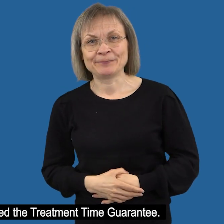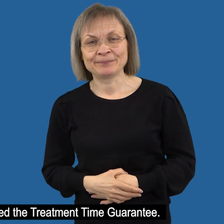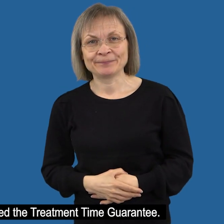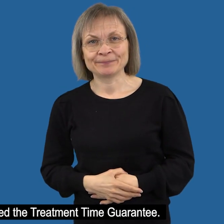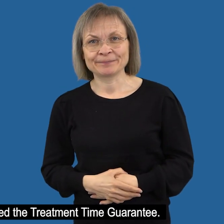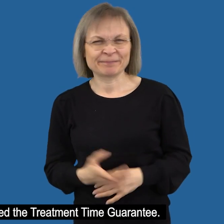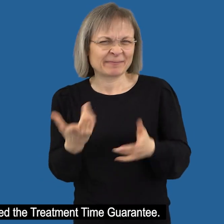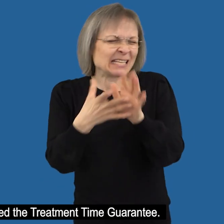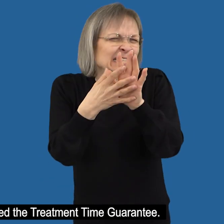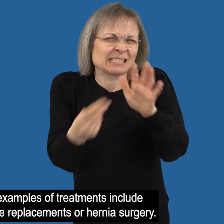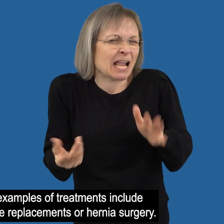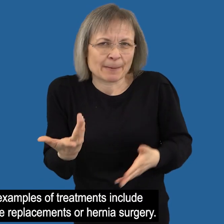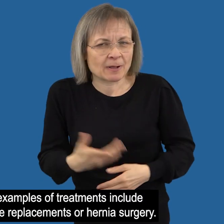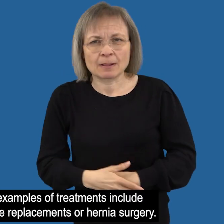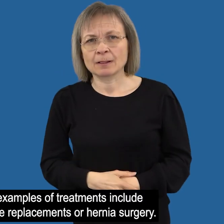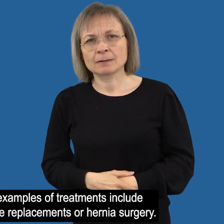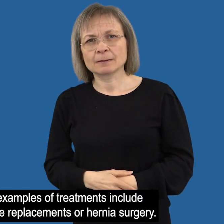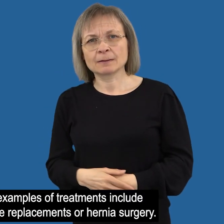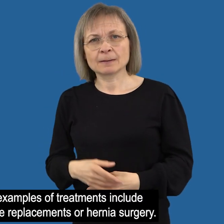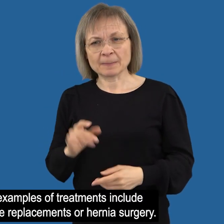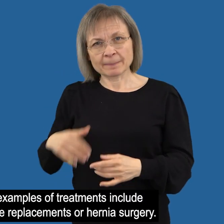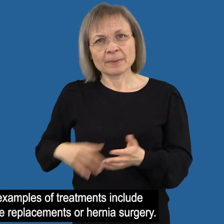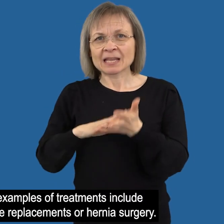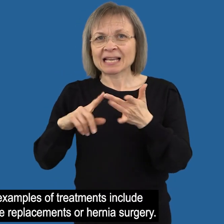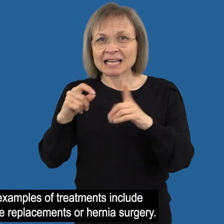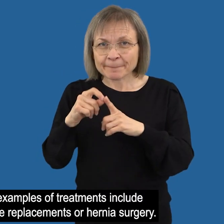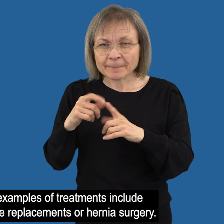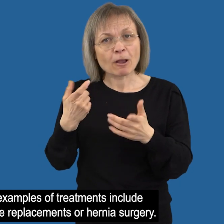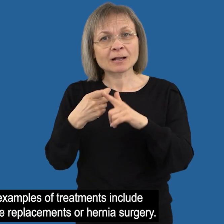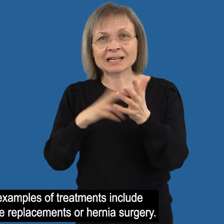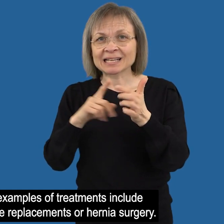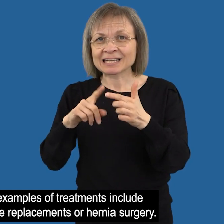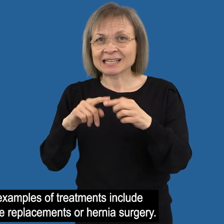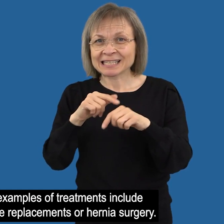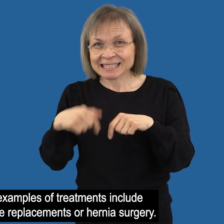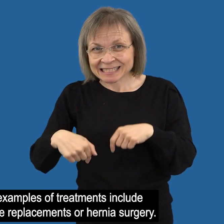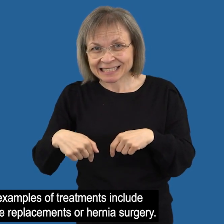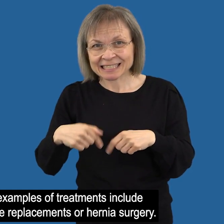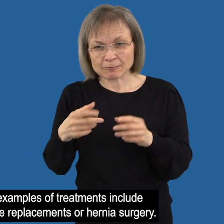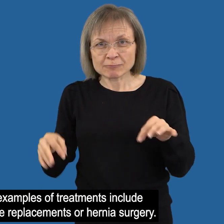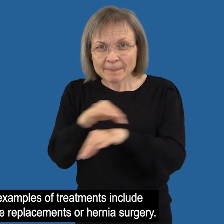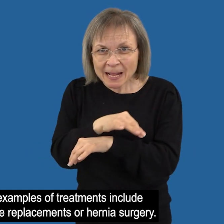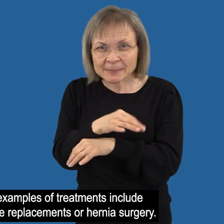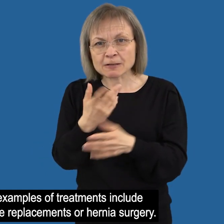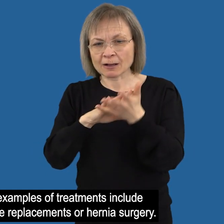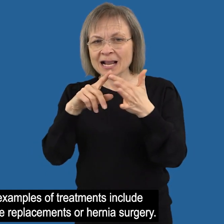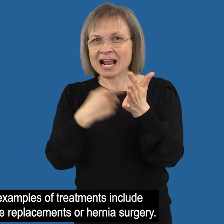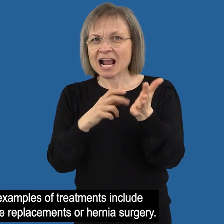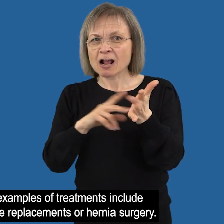This is called the treatment time guarantee. Some examples of treatments include hip or knee replacements or hernia